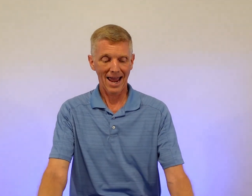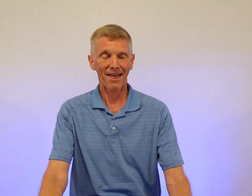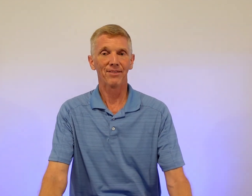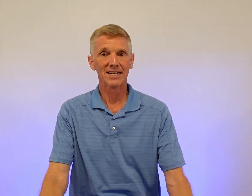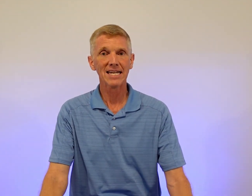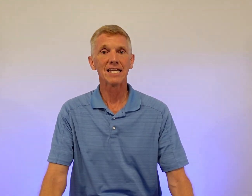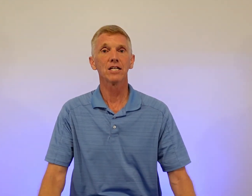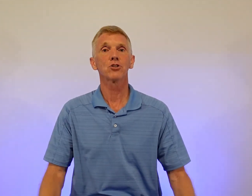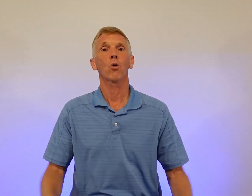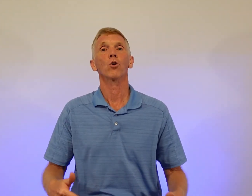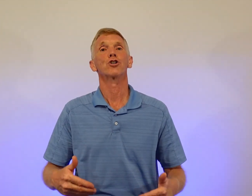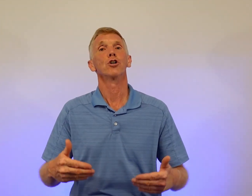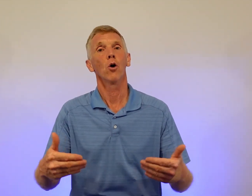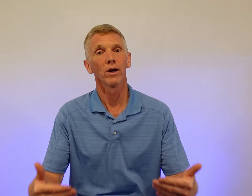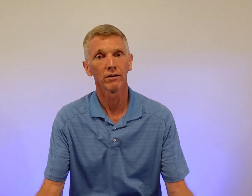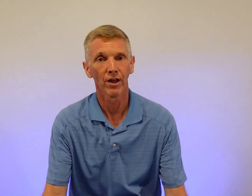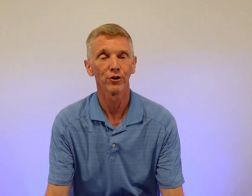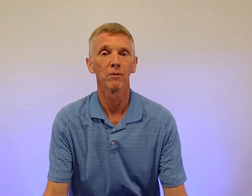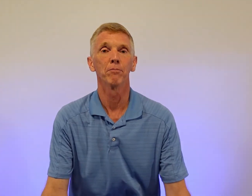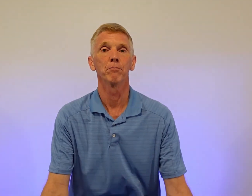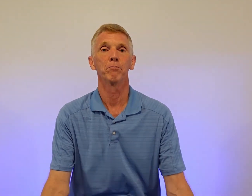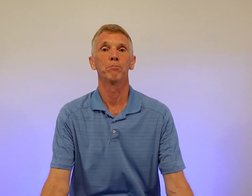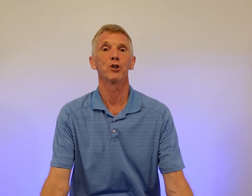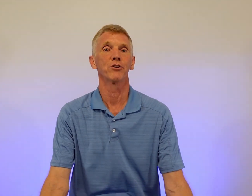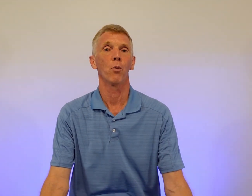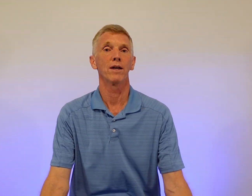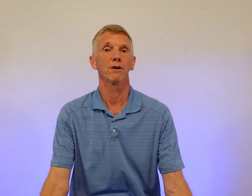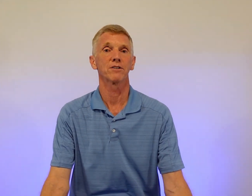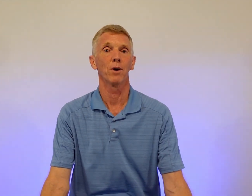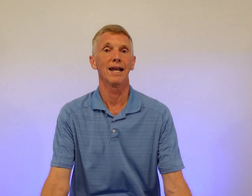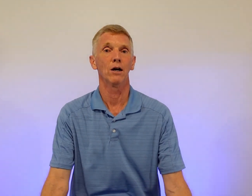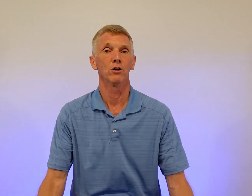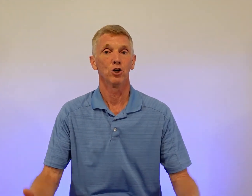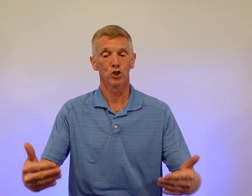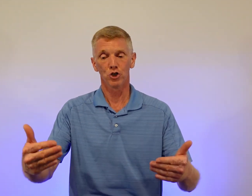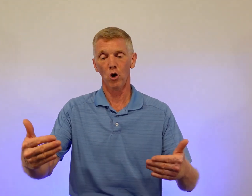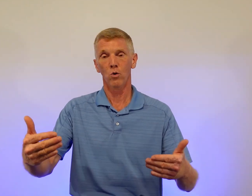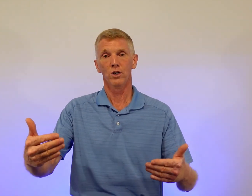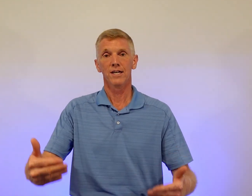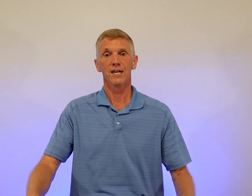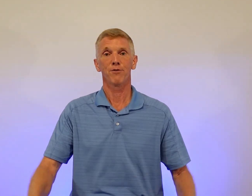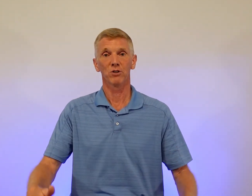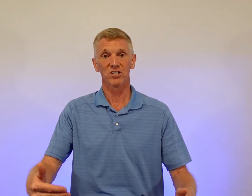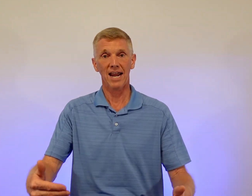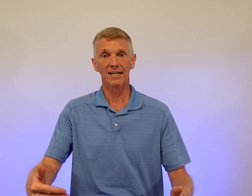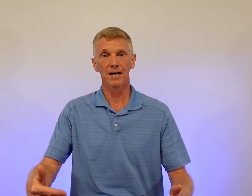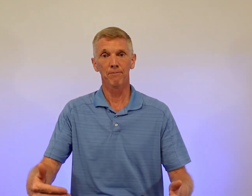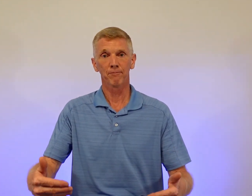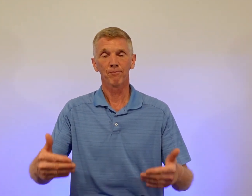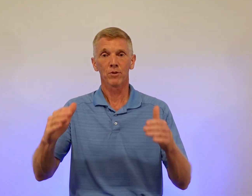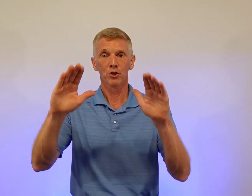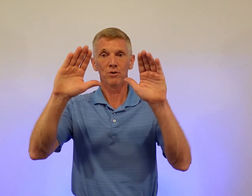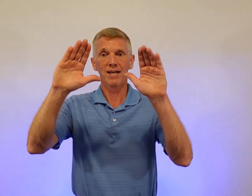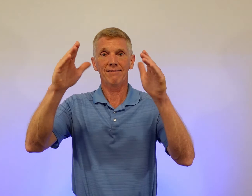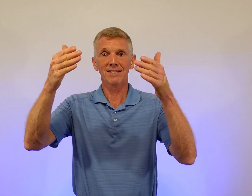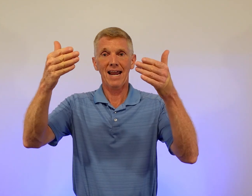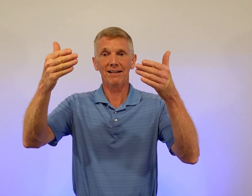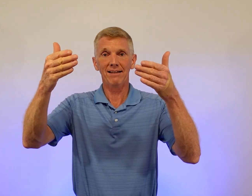the knees, or show it that you're going to push it the rest of the way down. So if you were standing up, you would take this hand like